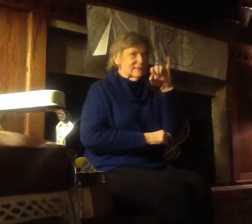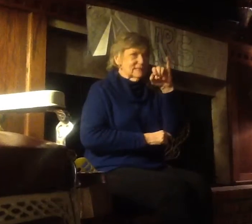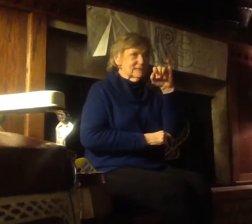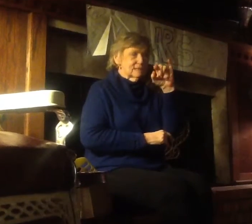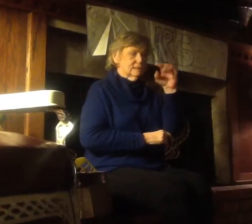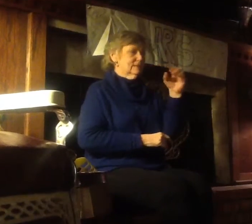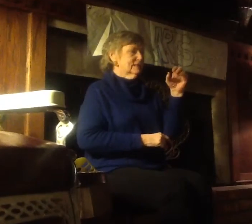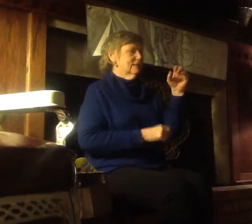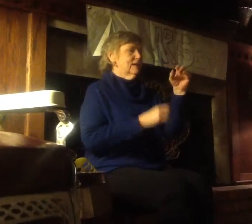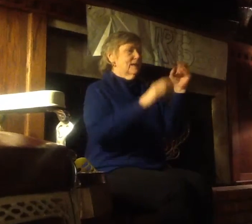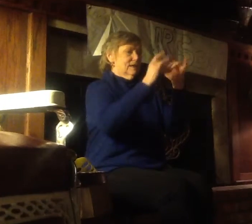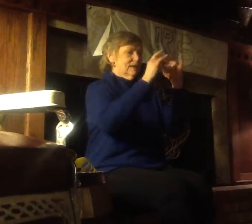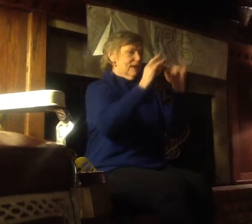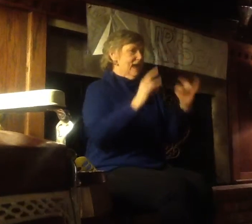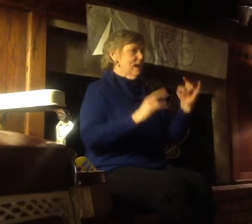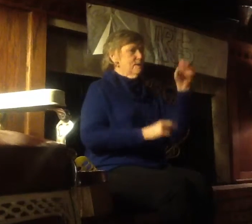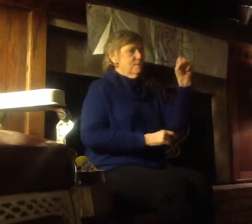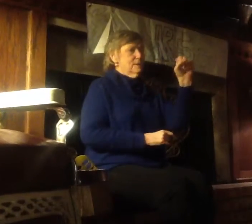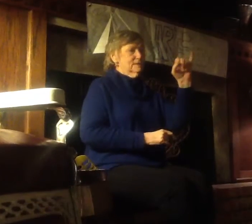campsites.